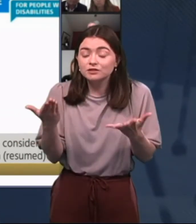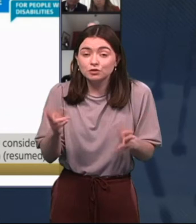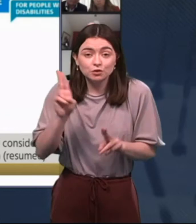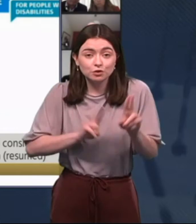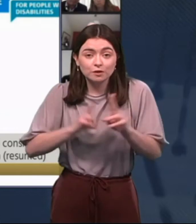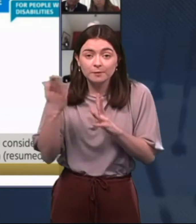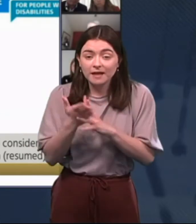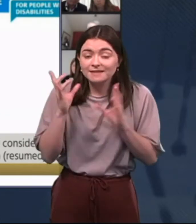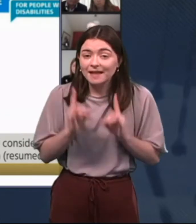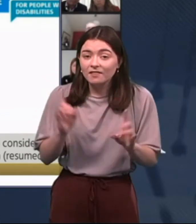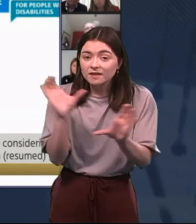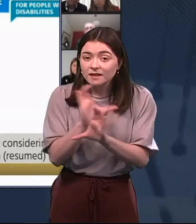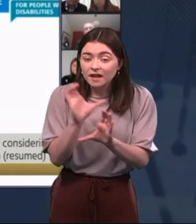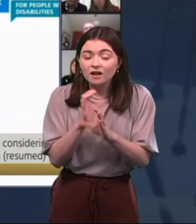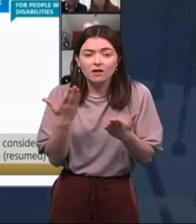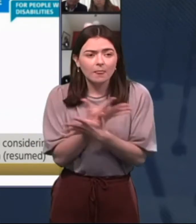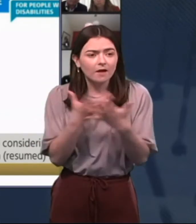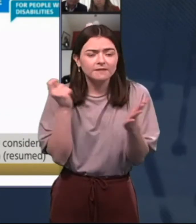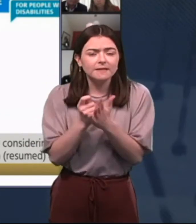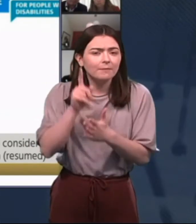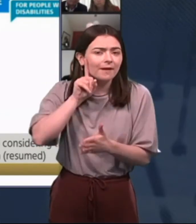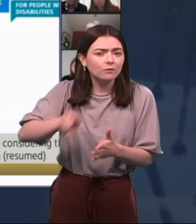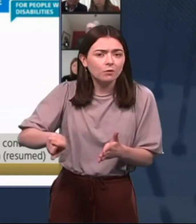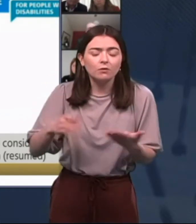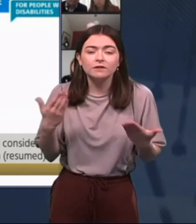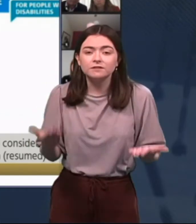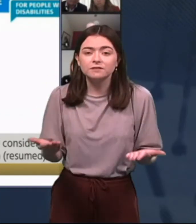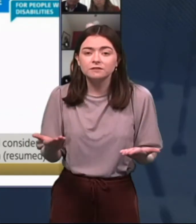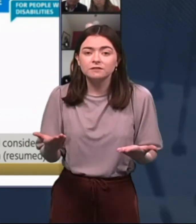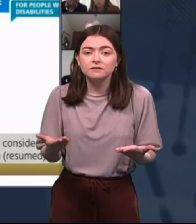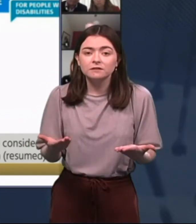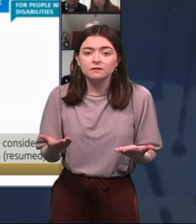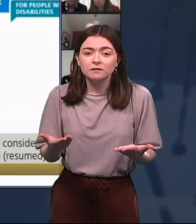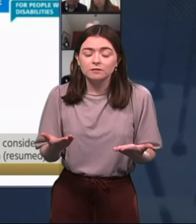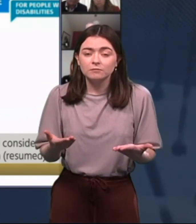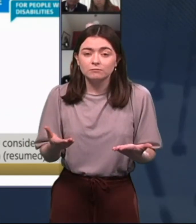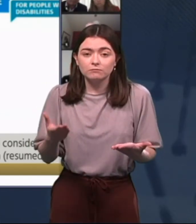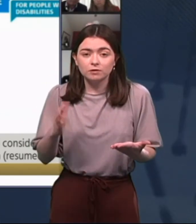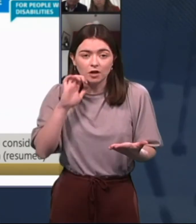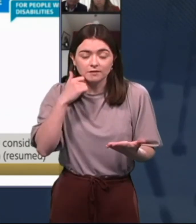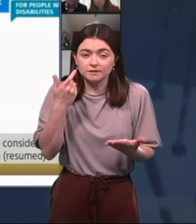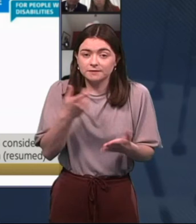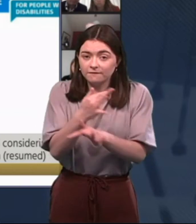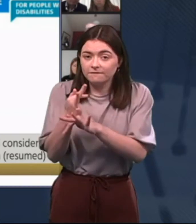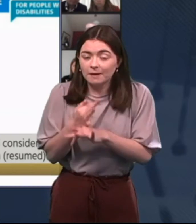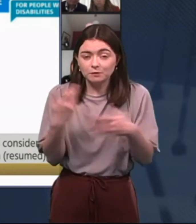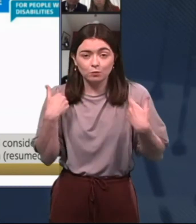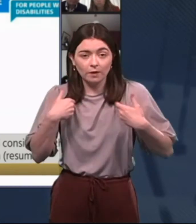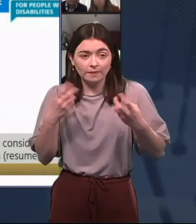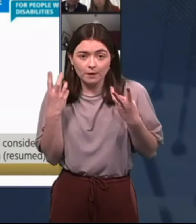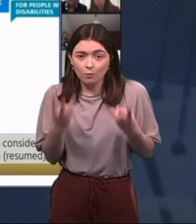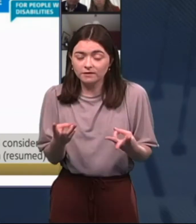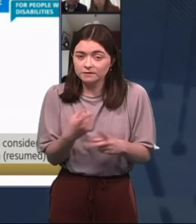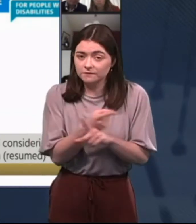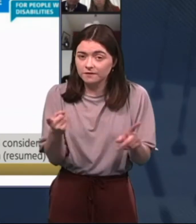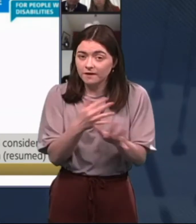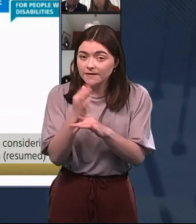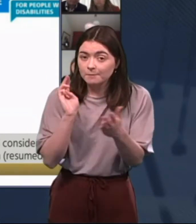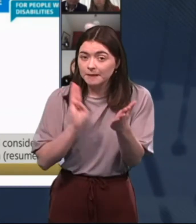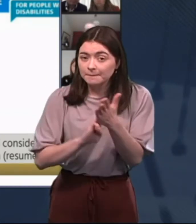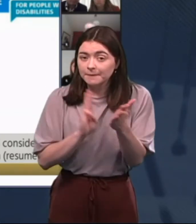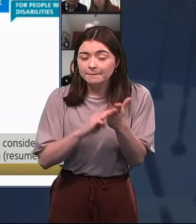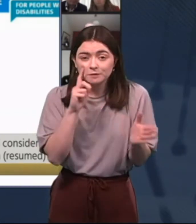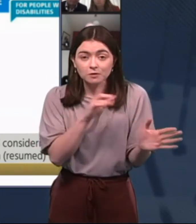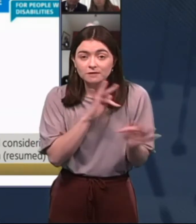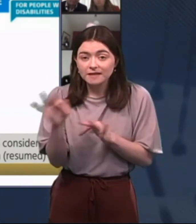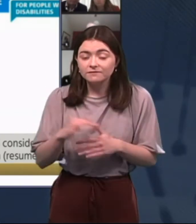healthcare services, are often ignored to the detriment of seeking families' wishes as to how they would wish for their loved one to be cared